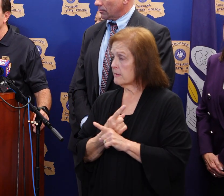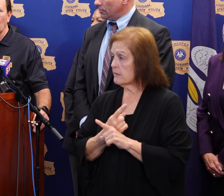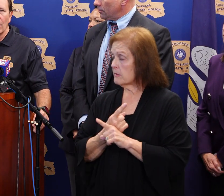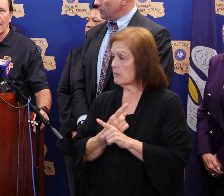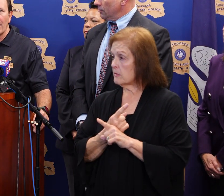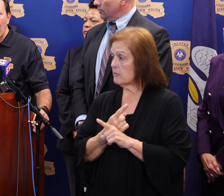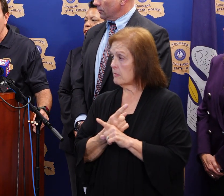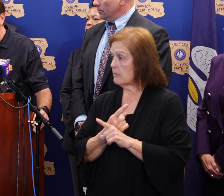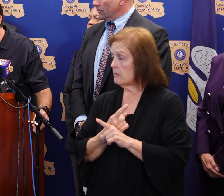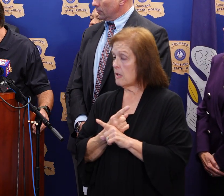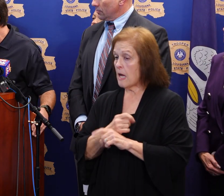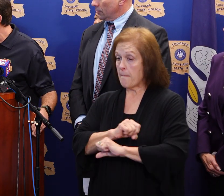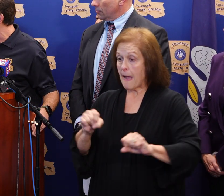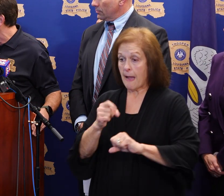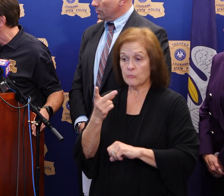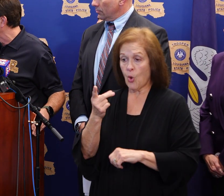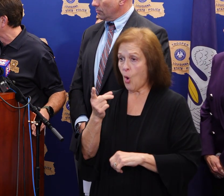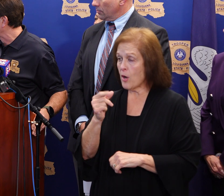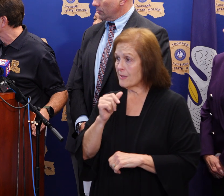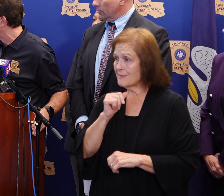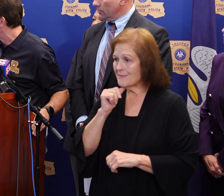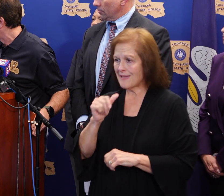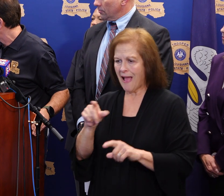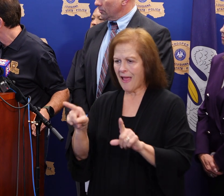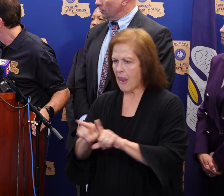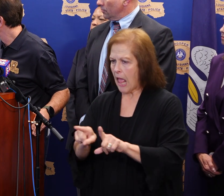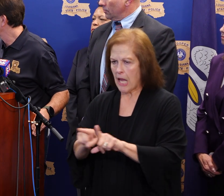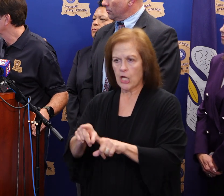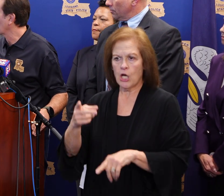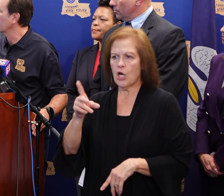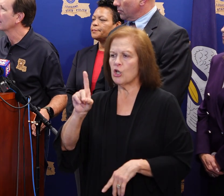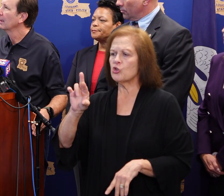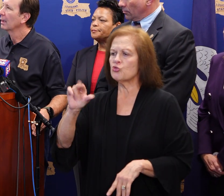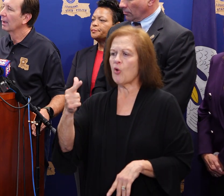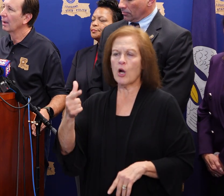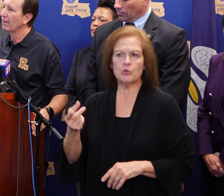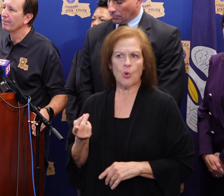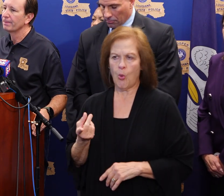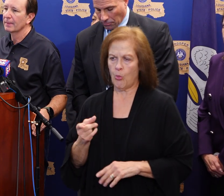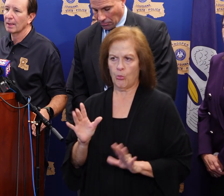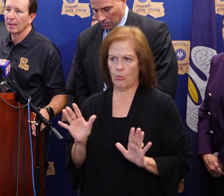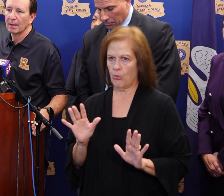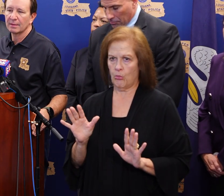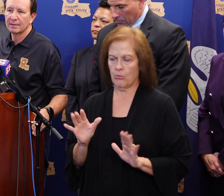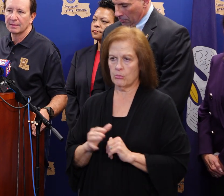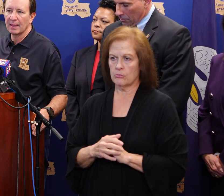a bomb dog doesn't operate like a drug dog, right?